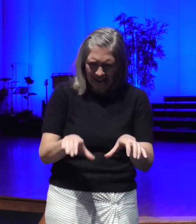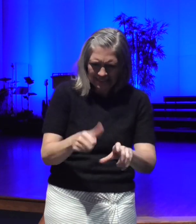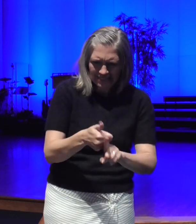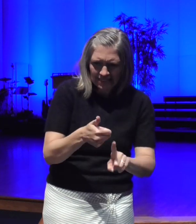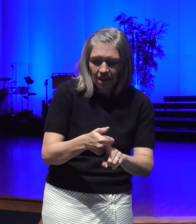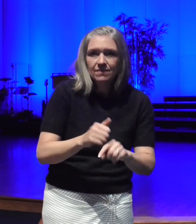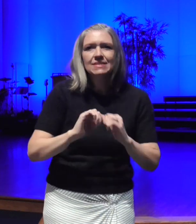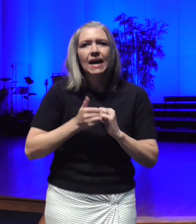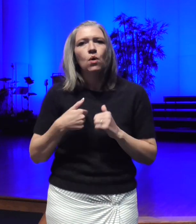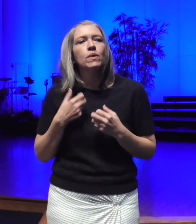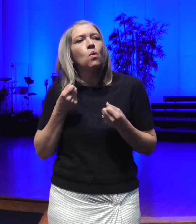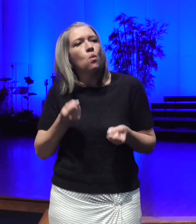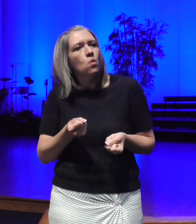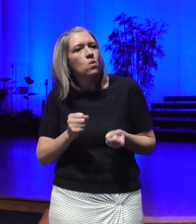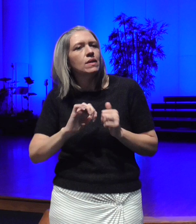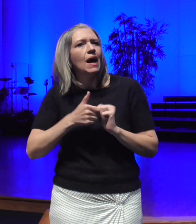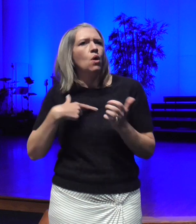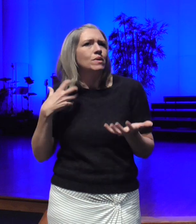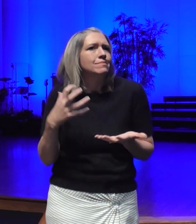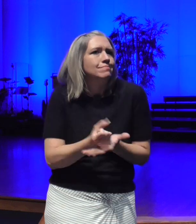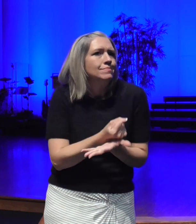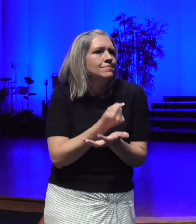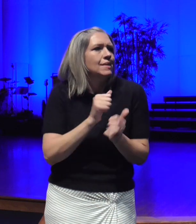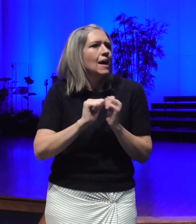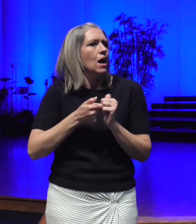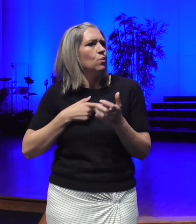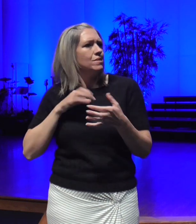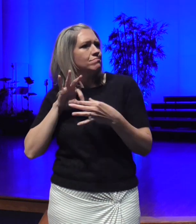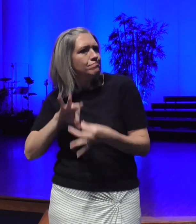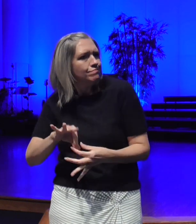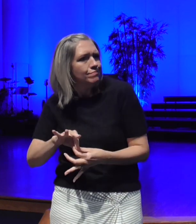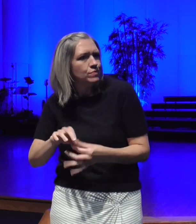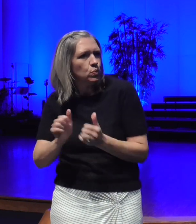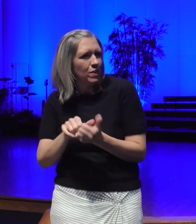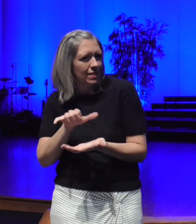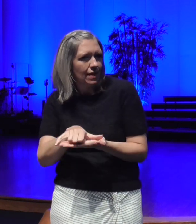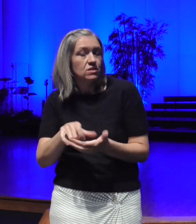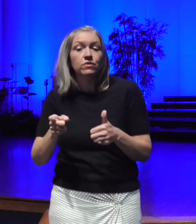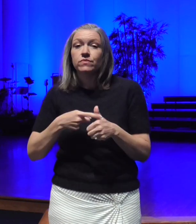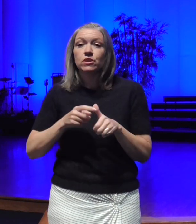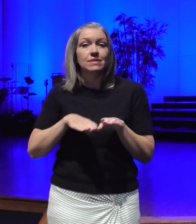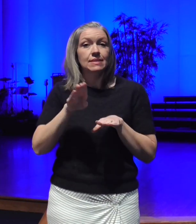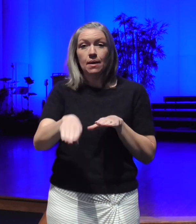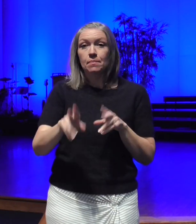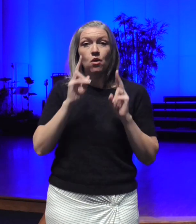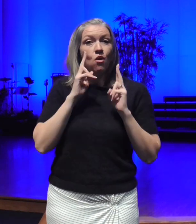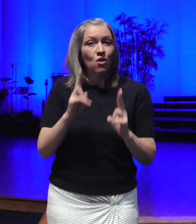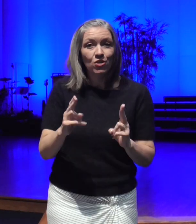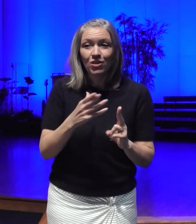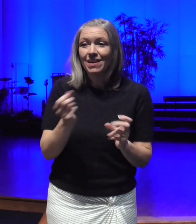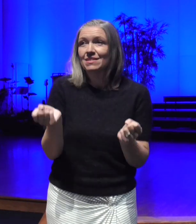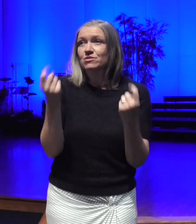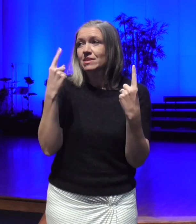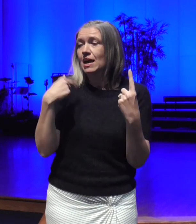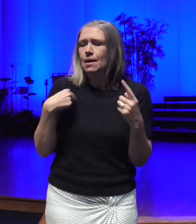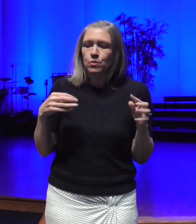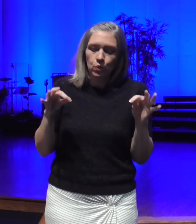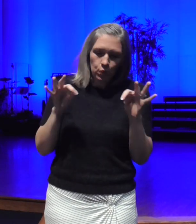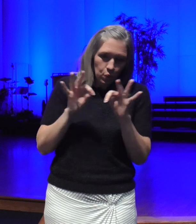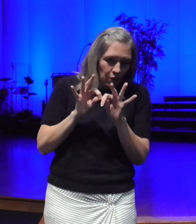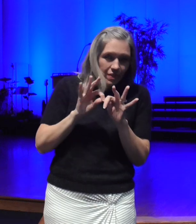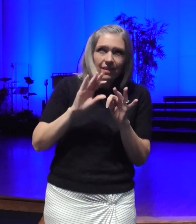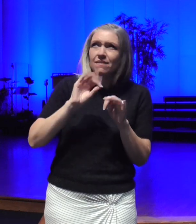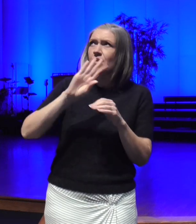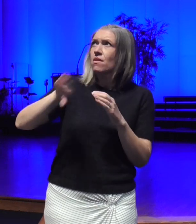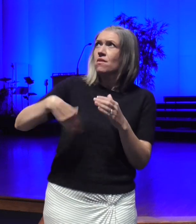hold it, how we embrace it, how we are with it. And so that first step is honoring and understanding, I am worthy of all of the good in